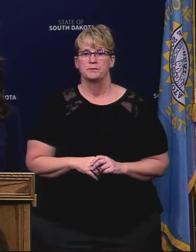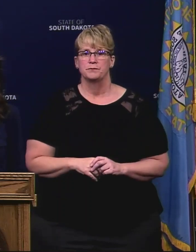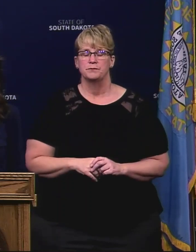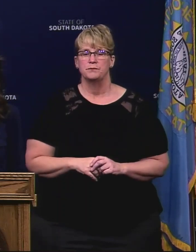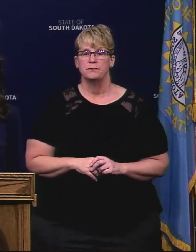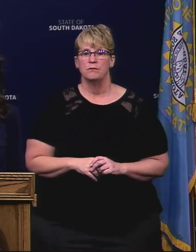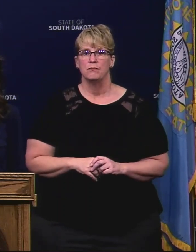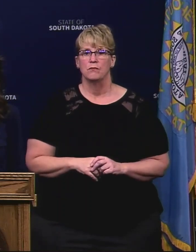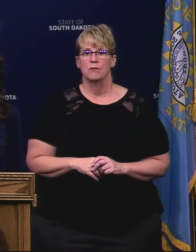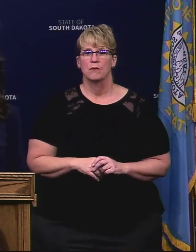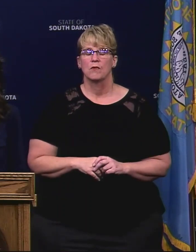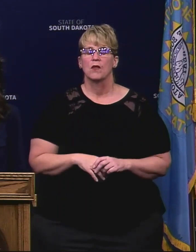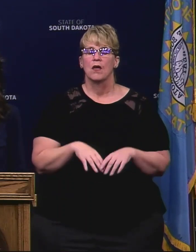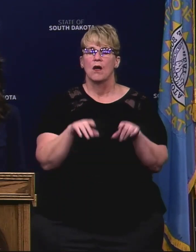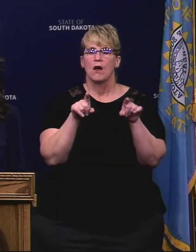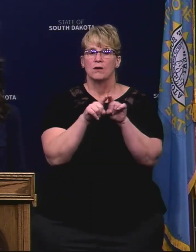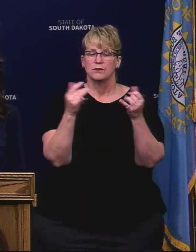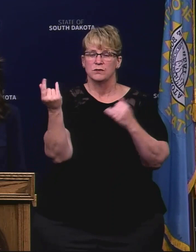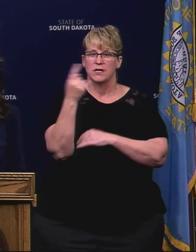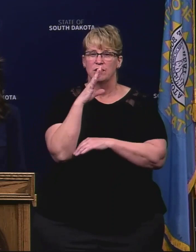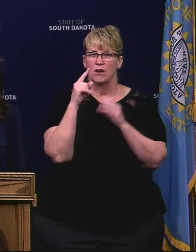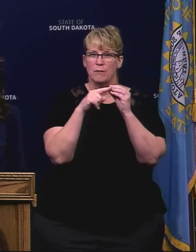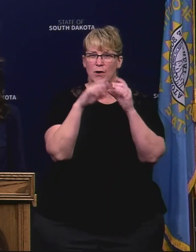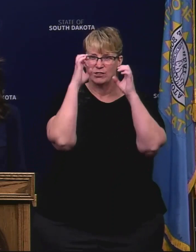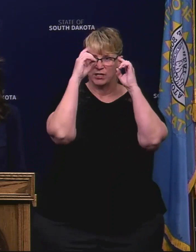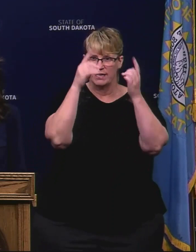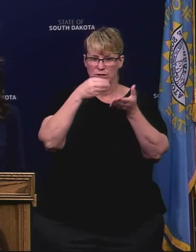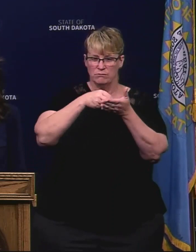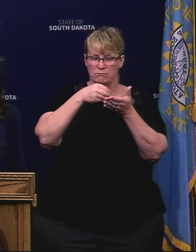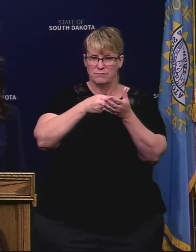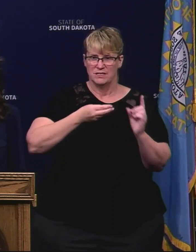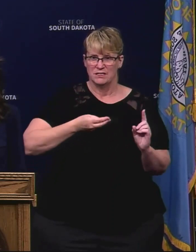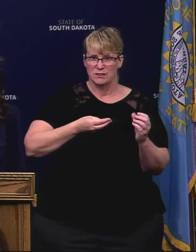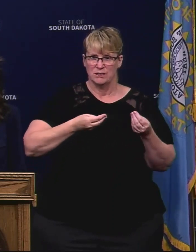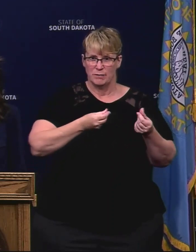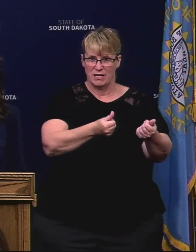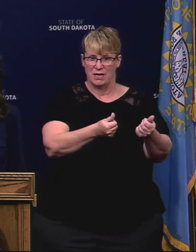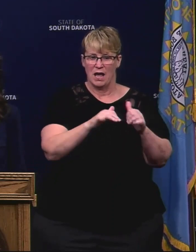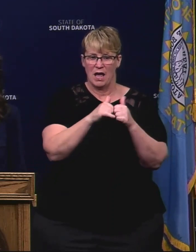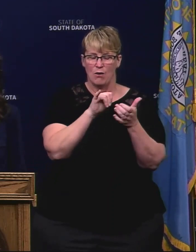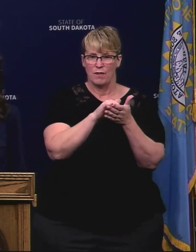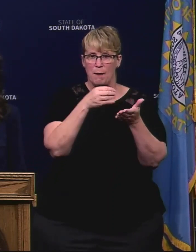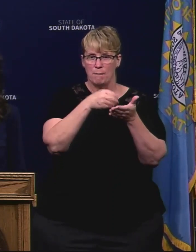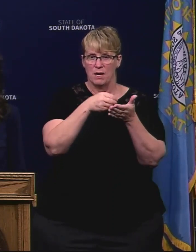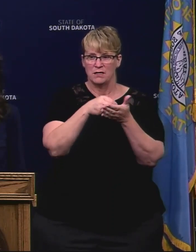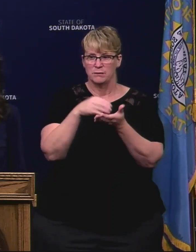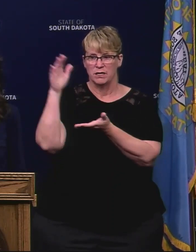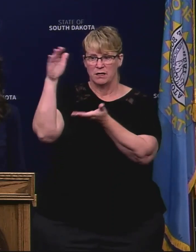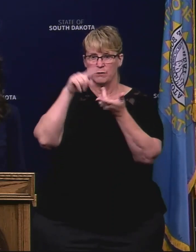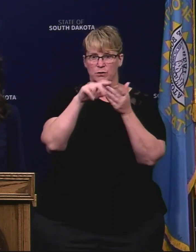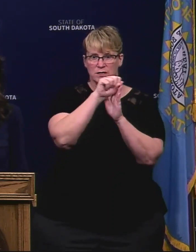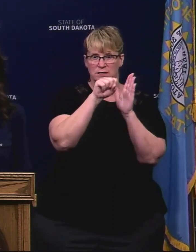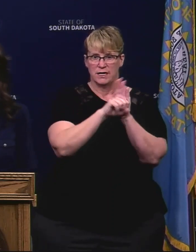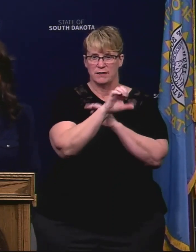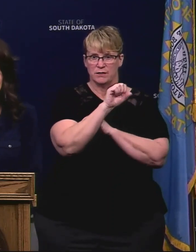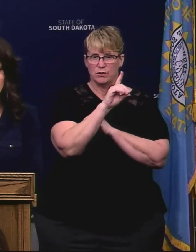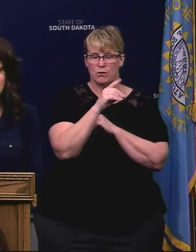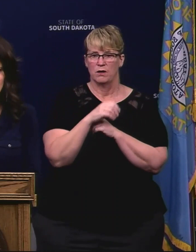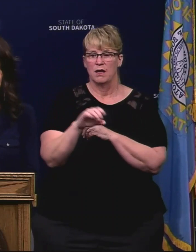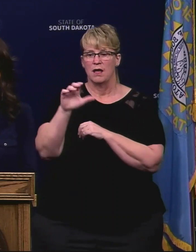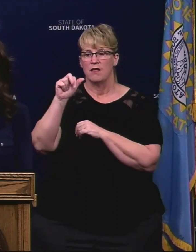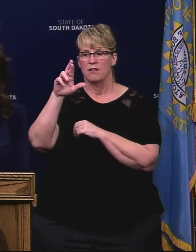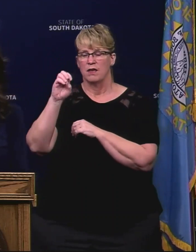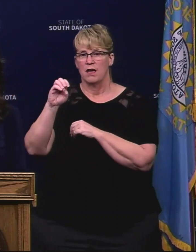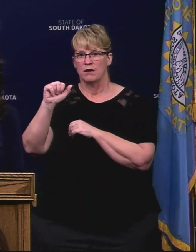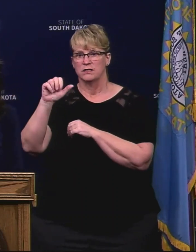little bit of education spending because there are different areas to which education dollars have been flowing to the state. The CARES Act